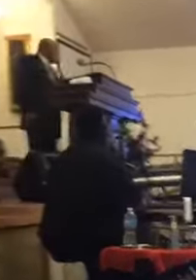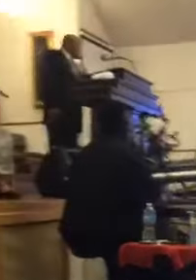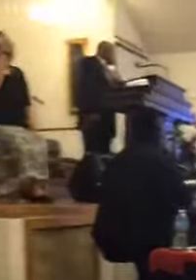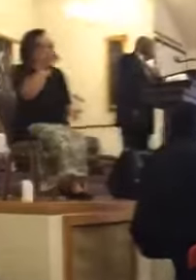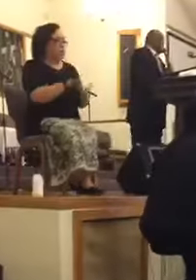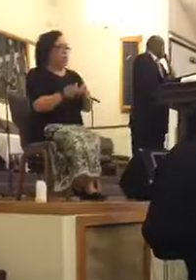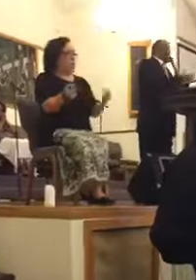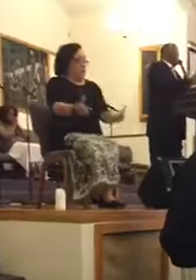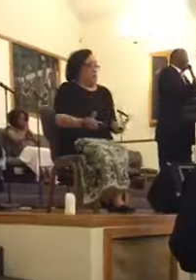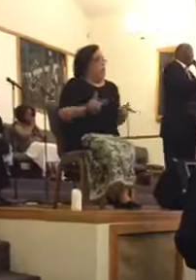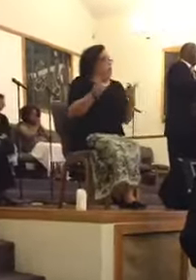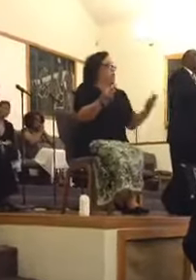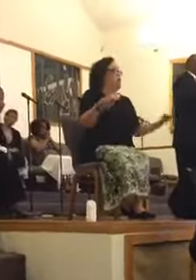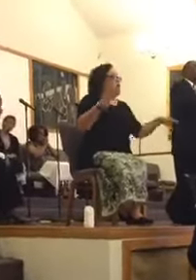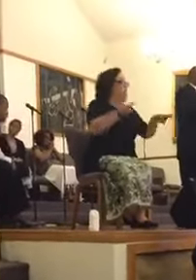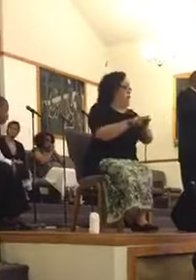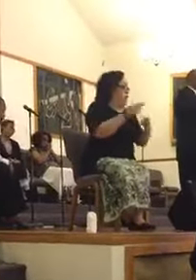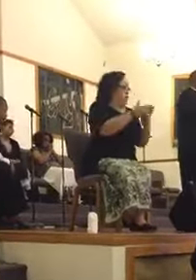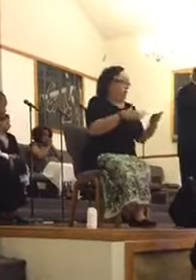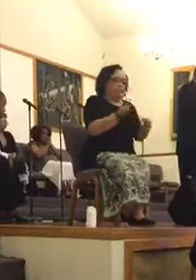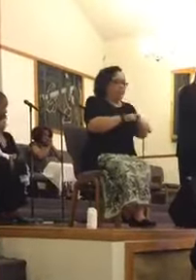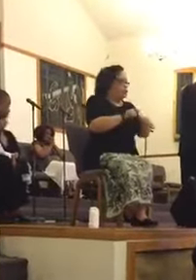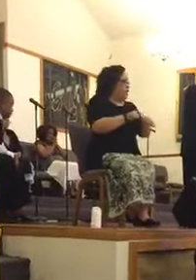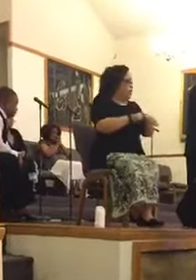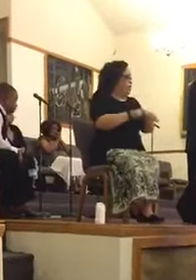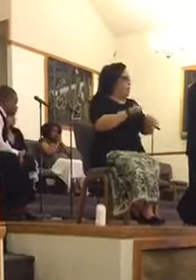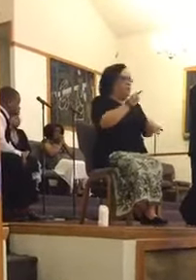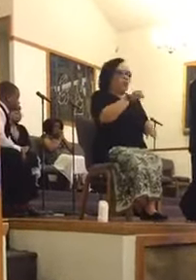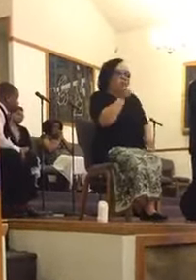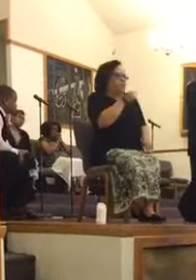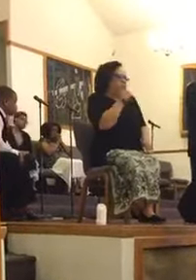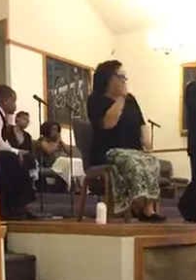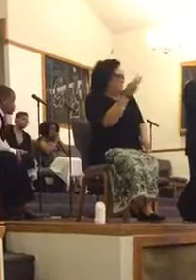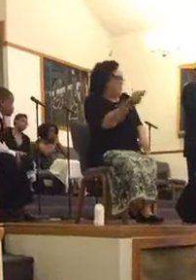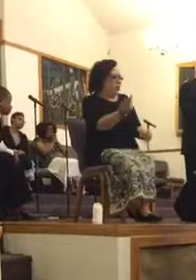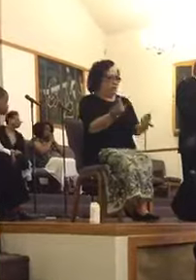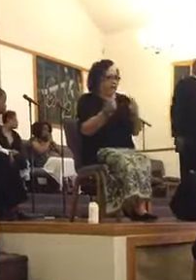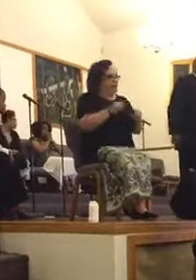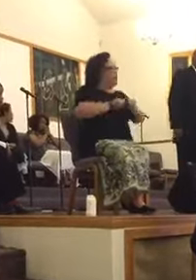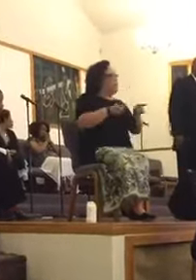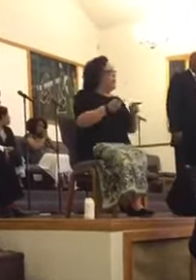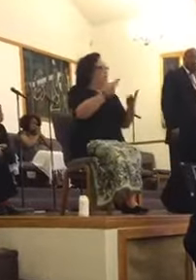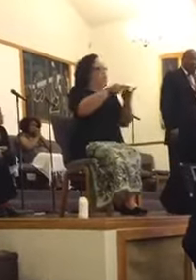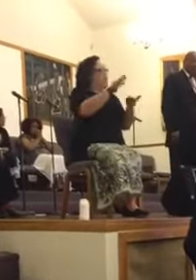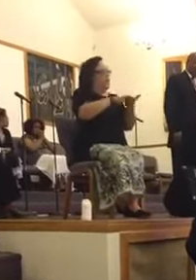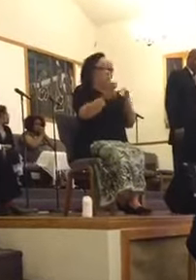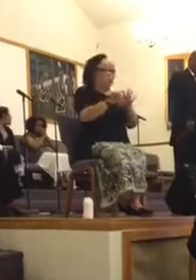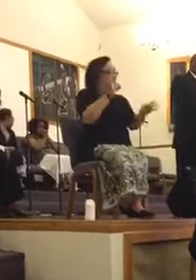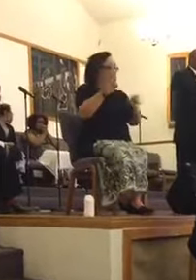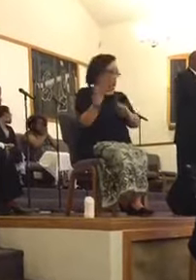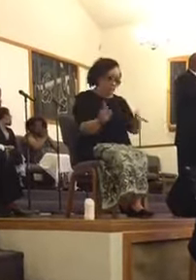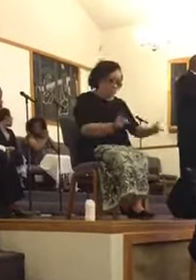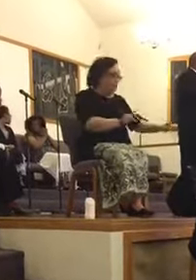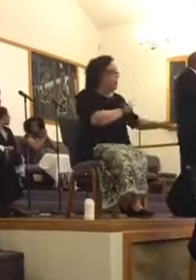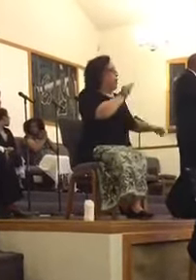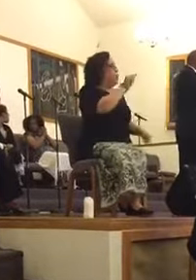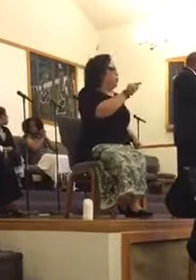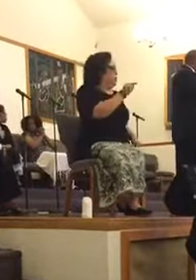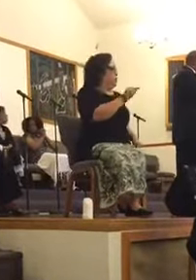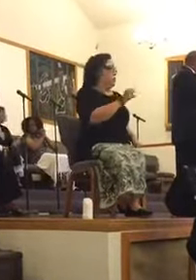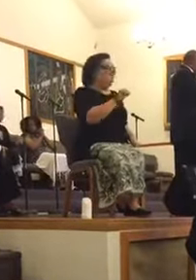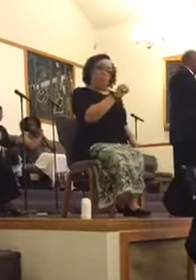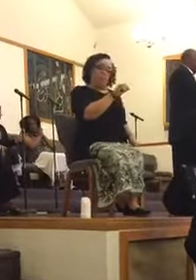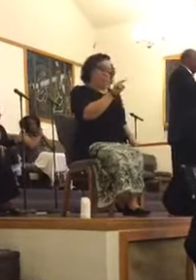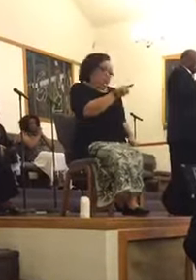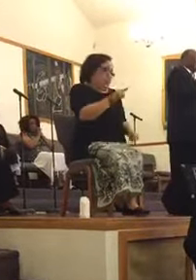Yeah. But you are able to take life blows because the Holy Ghost has prepared you. That's why when your loved